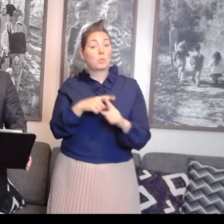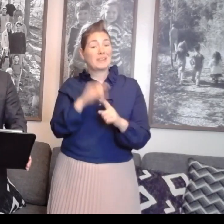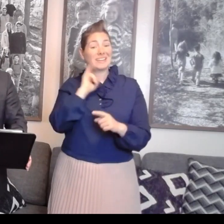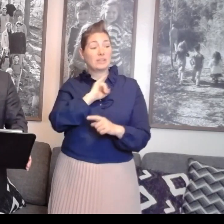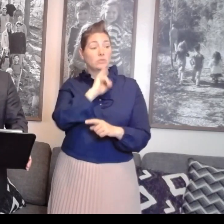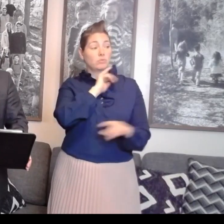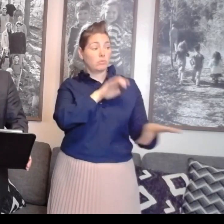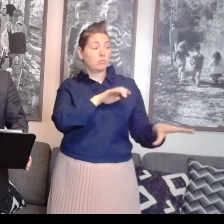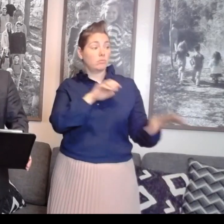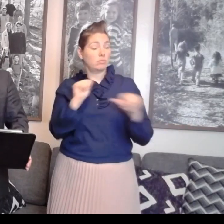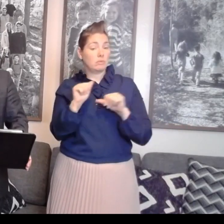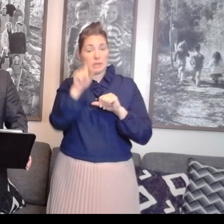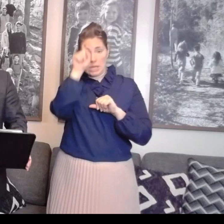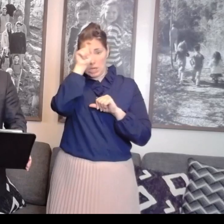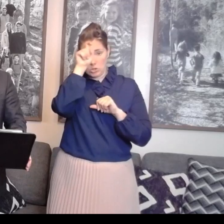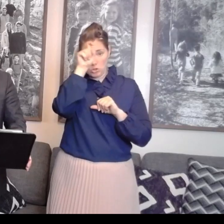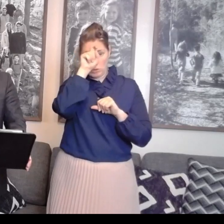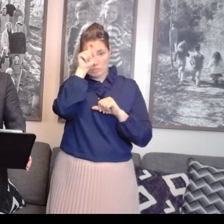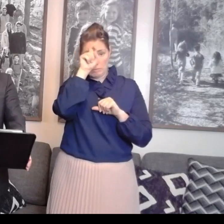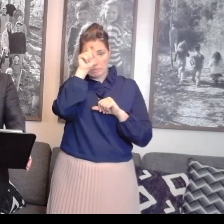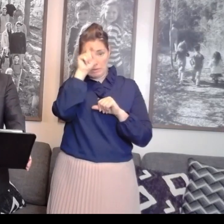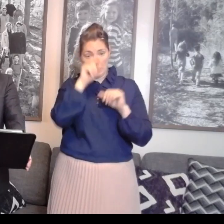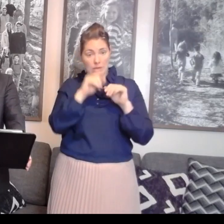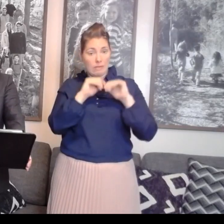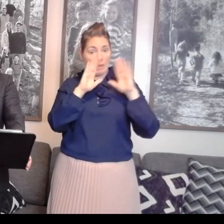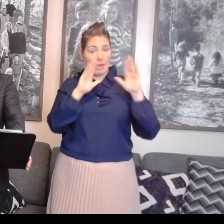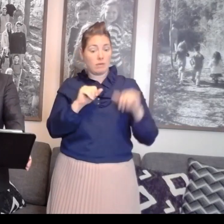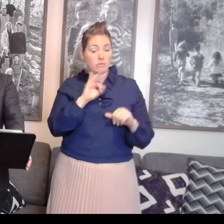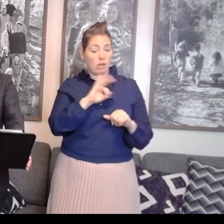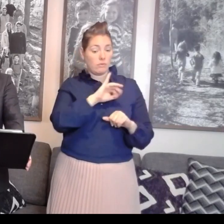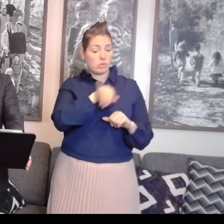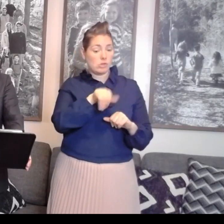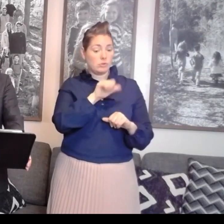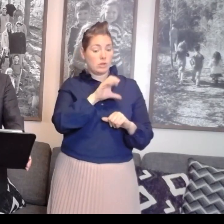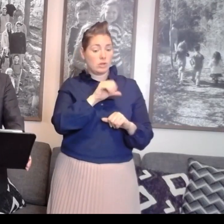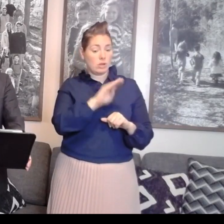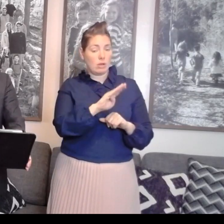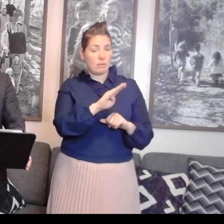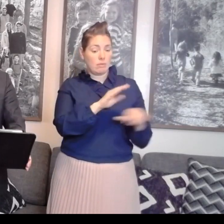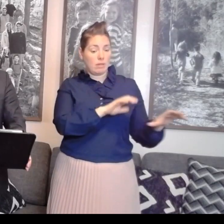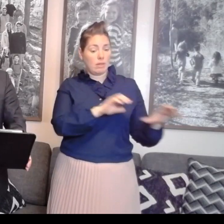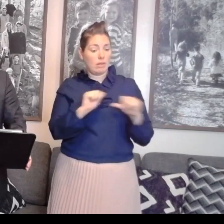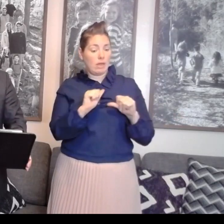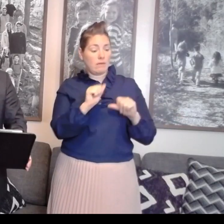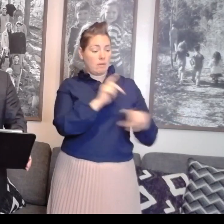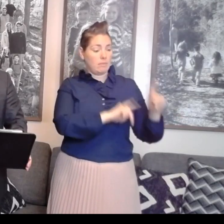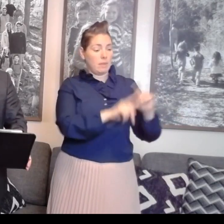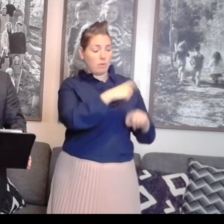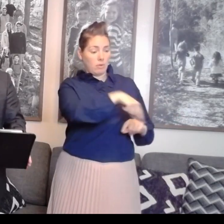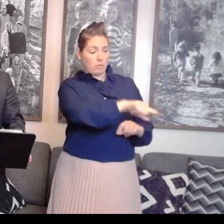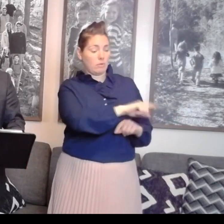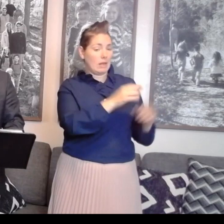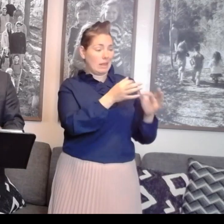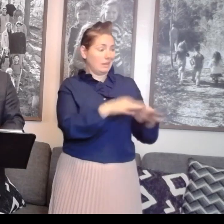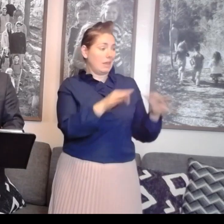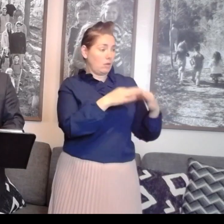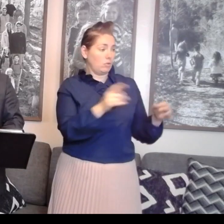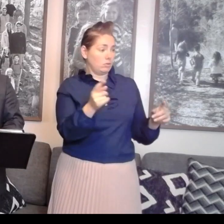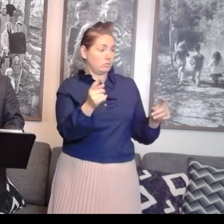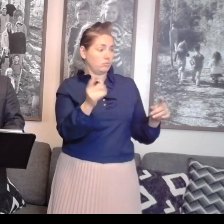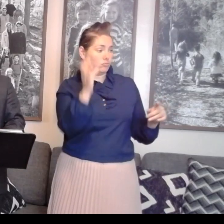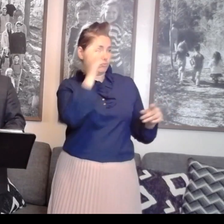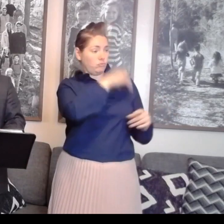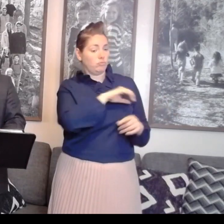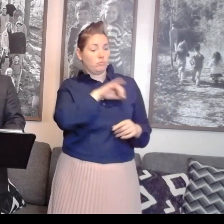of Egypt, the house of Jacob from a people of strange language,